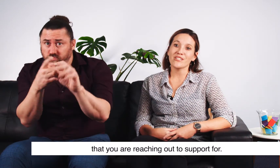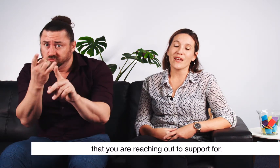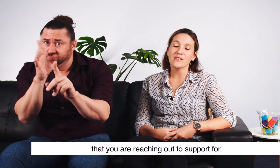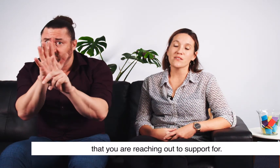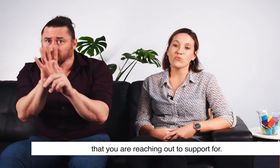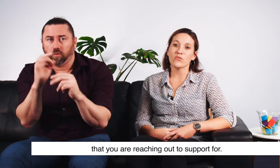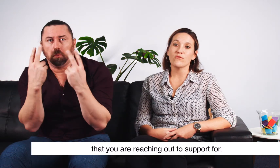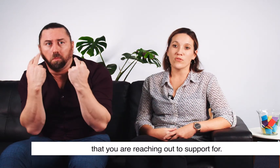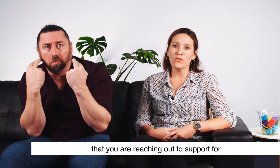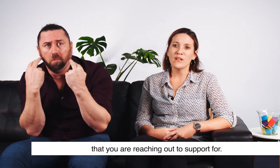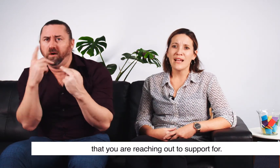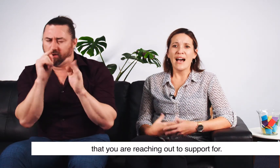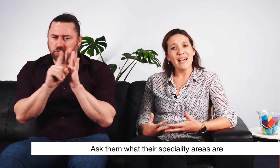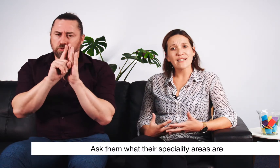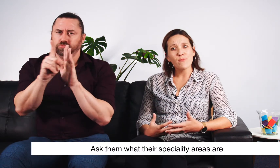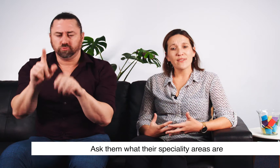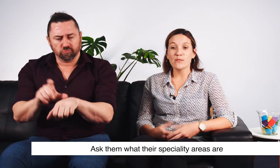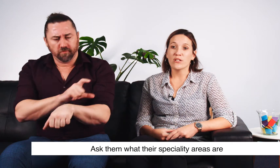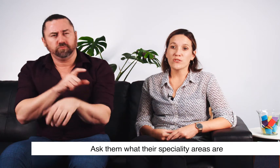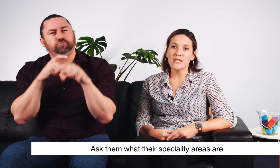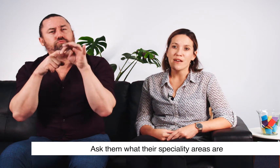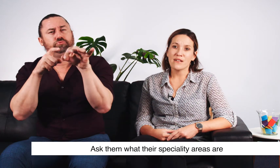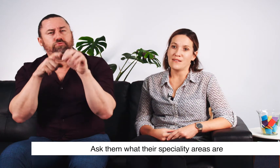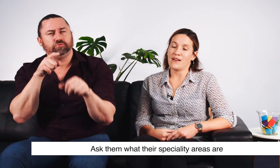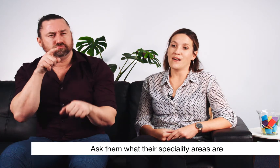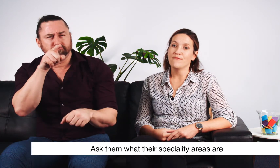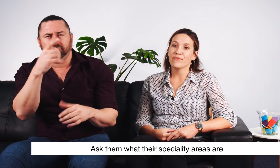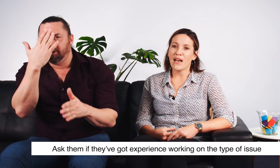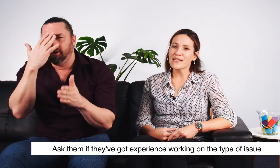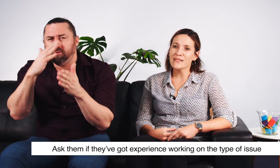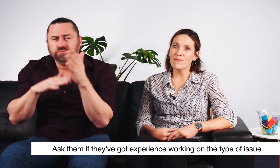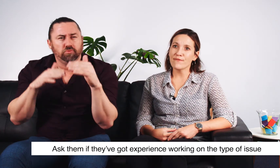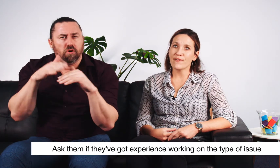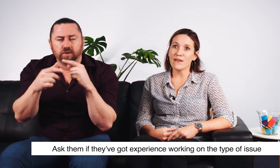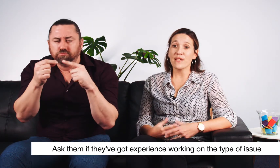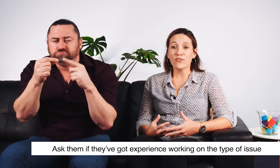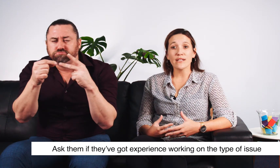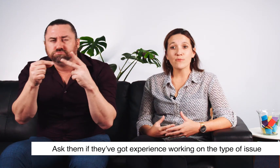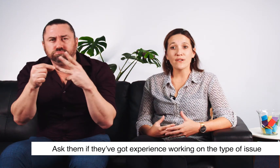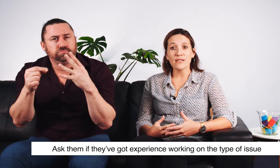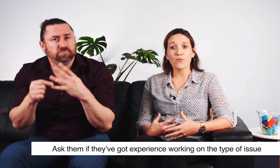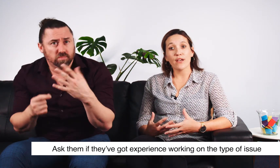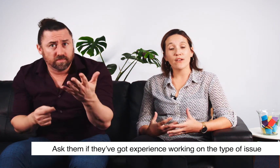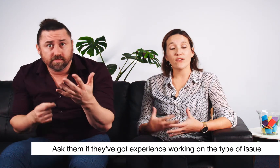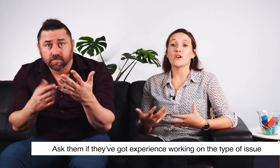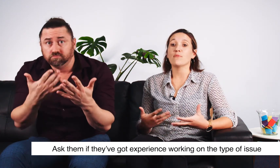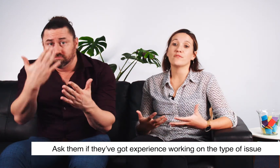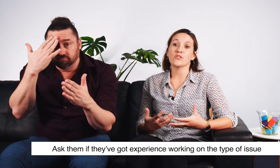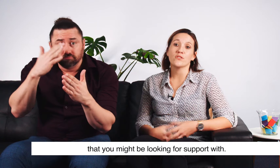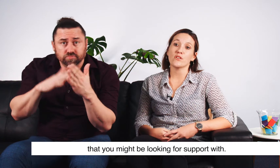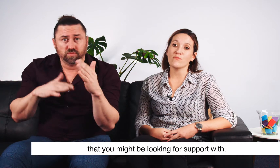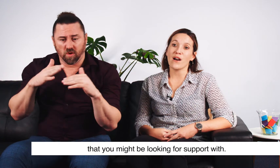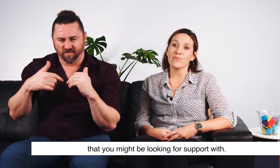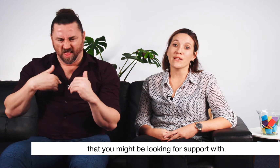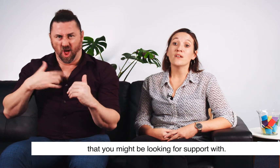you're reaching out to support for. Ask them what their specialty areas are. Ask them if they've got experience working on the type of